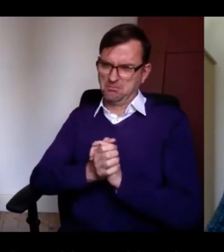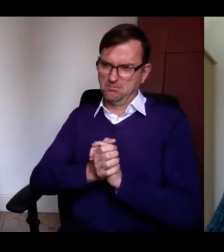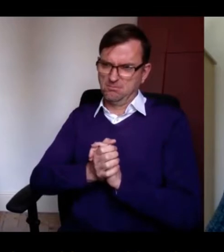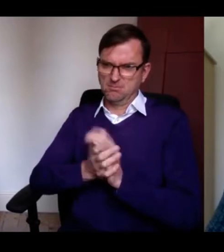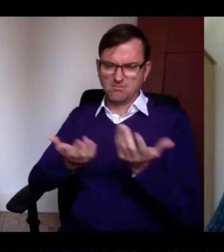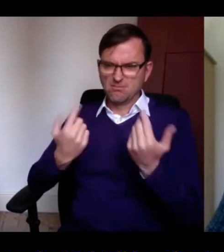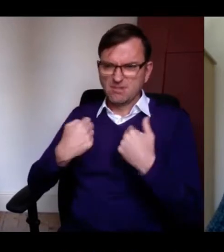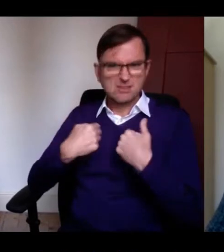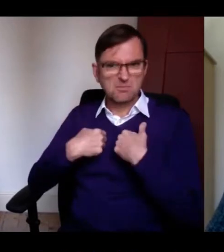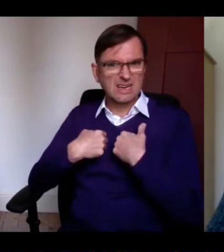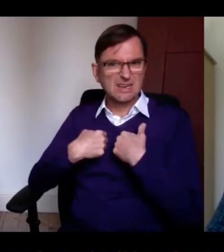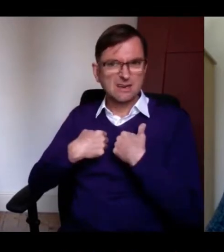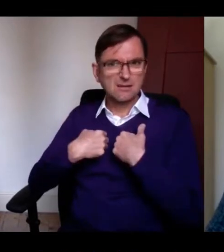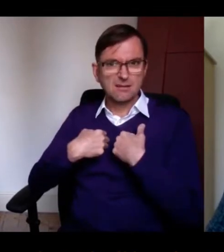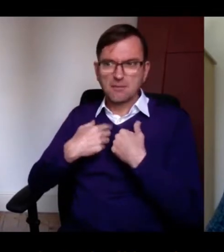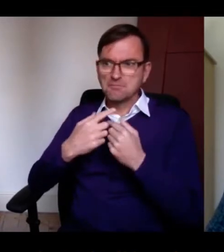as well. I was just Ed.